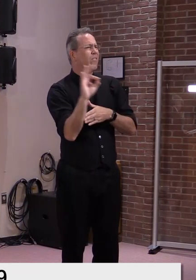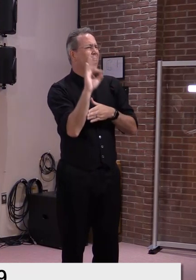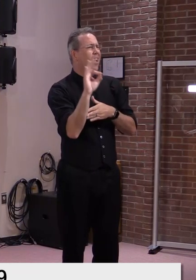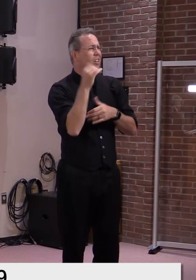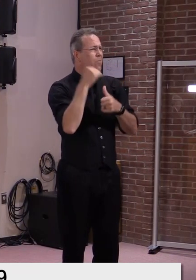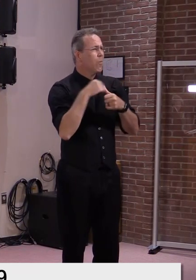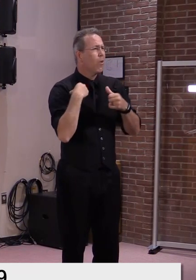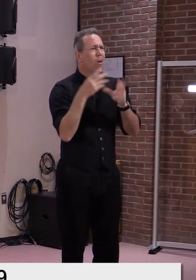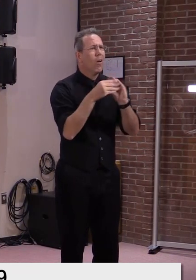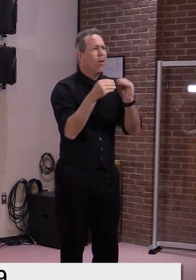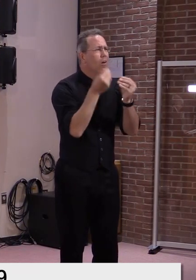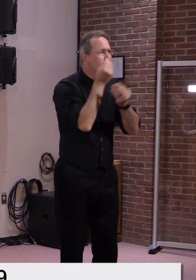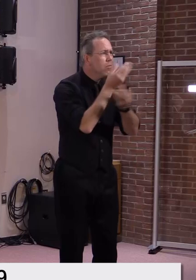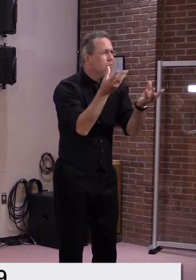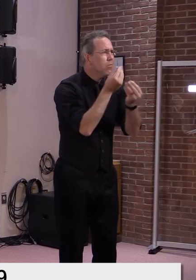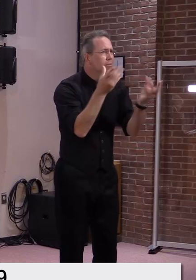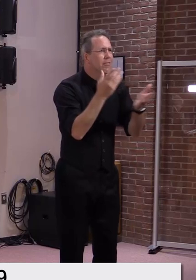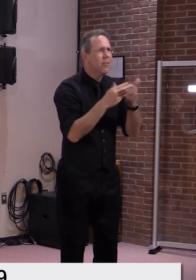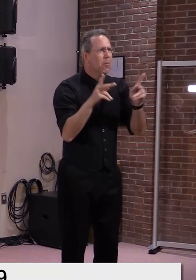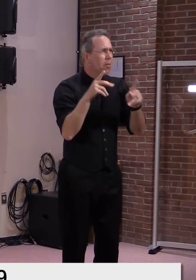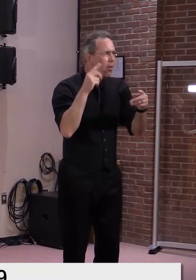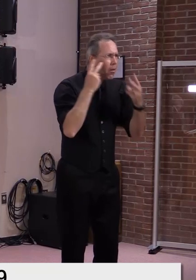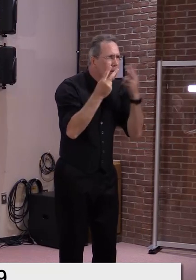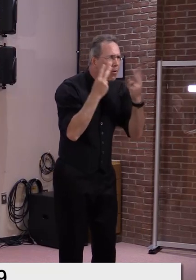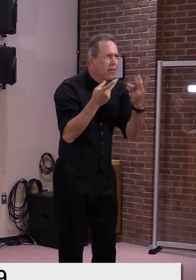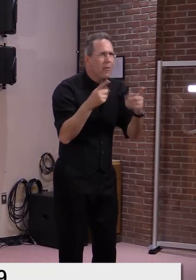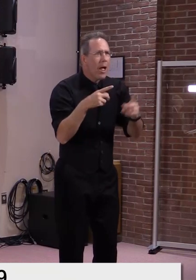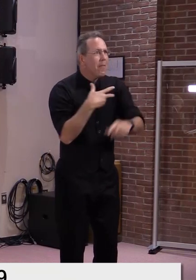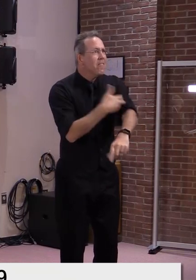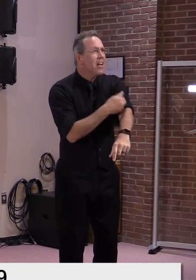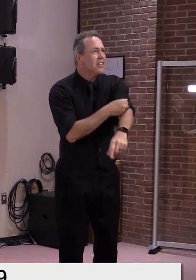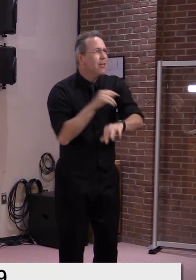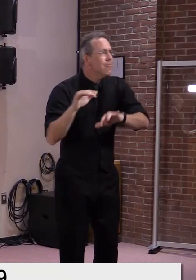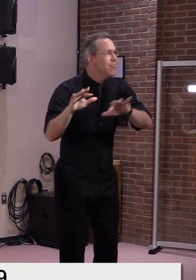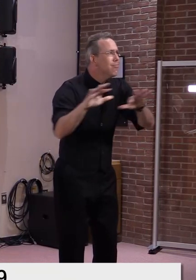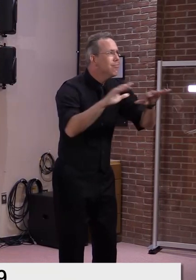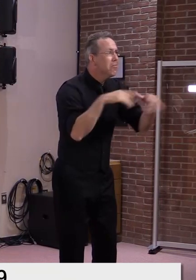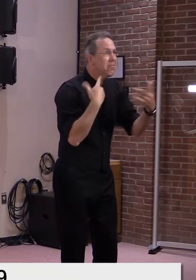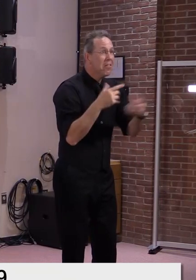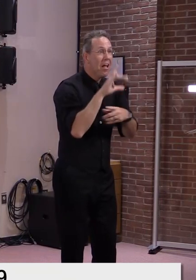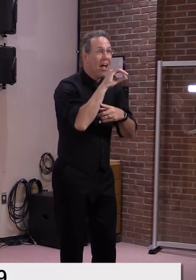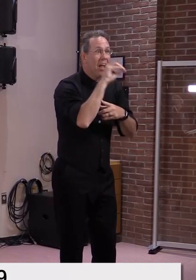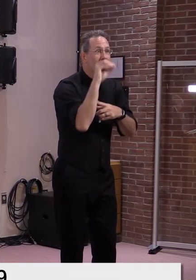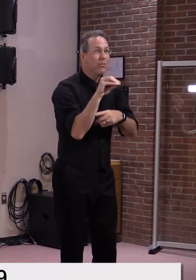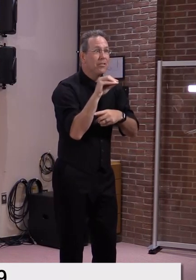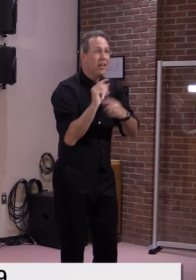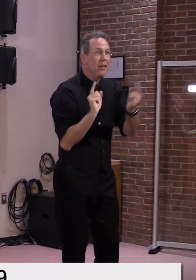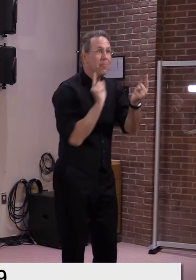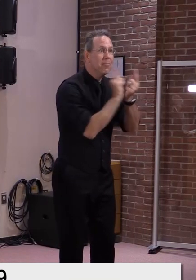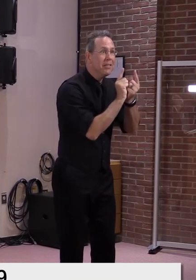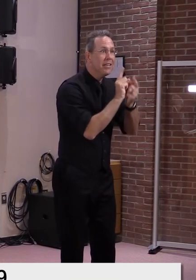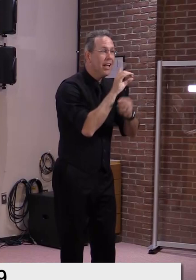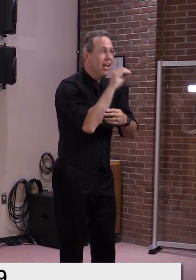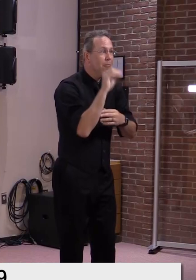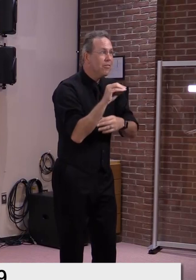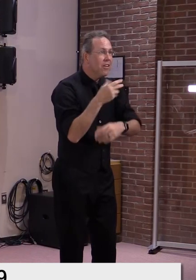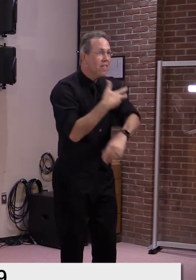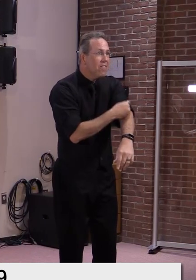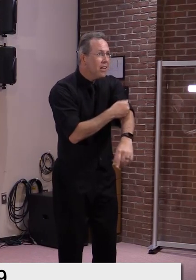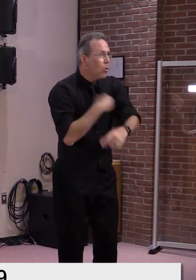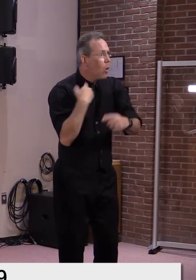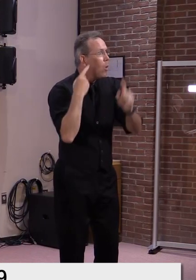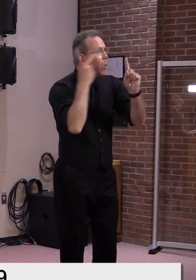Vermonters. If 80% of eligible Vermonters, those 12 years of age and